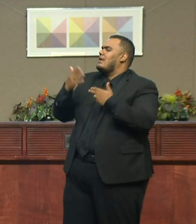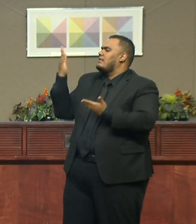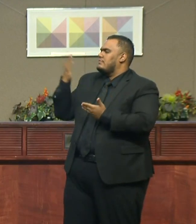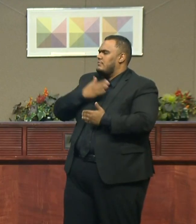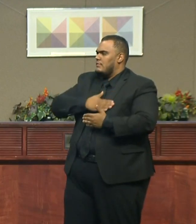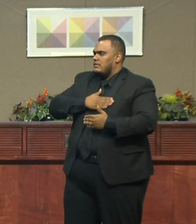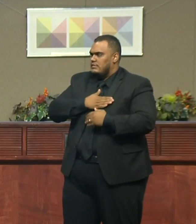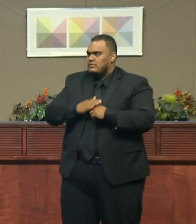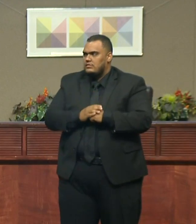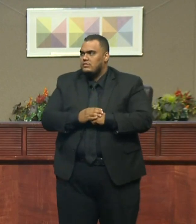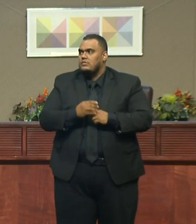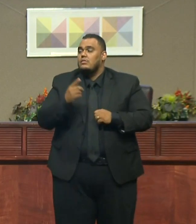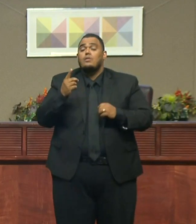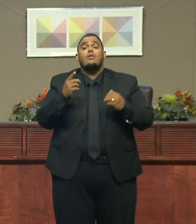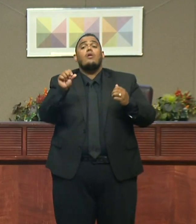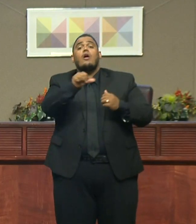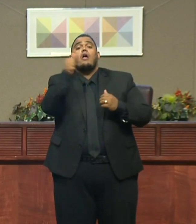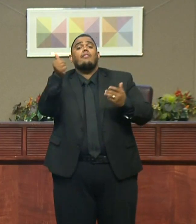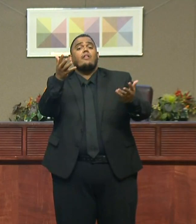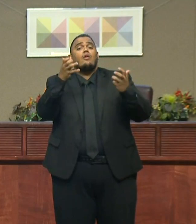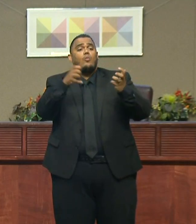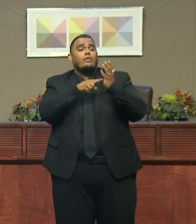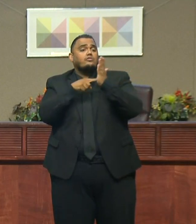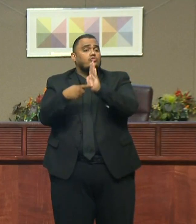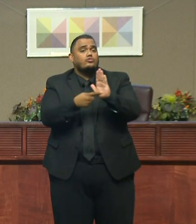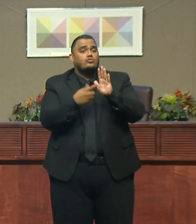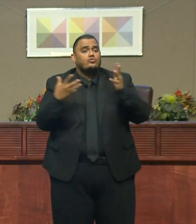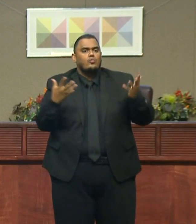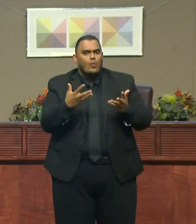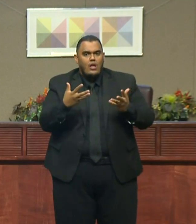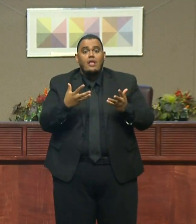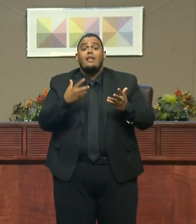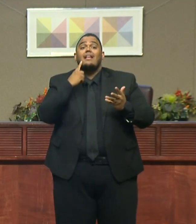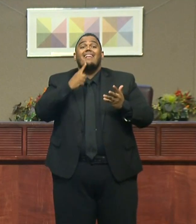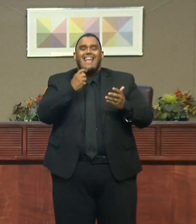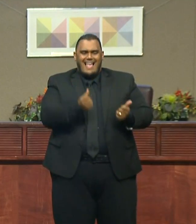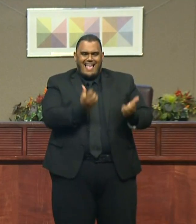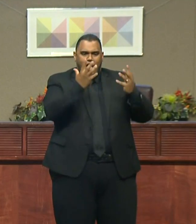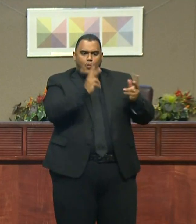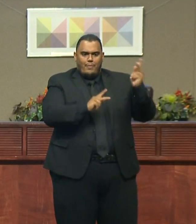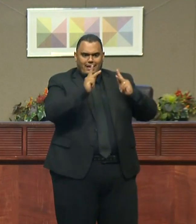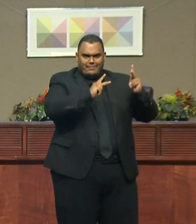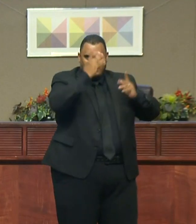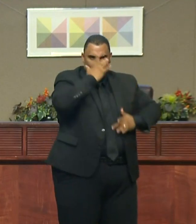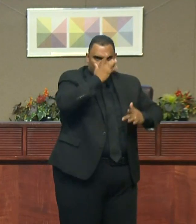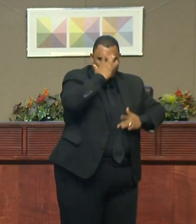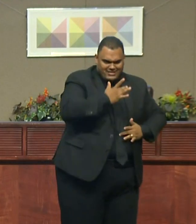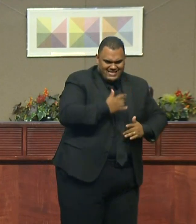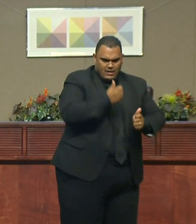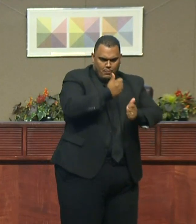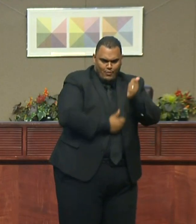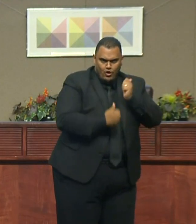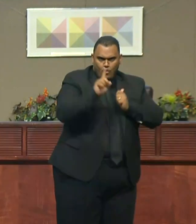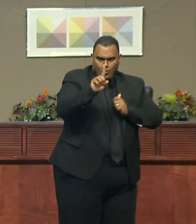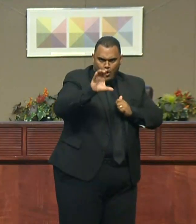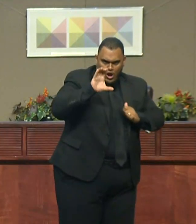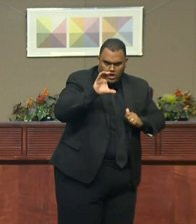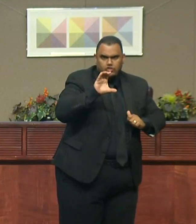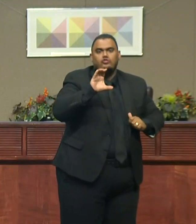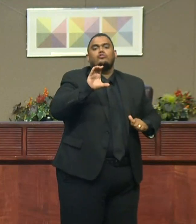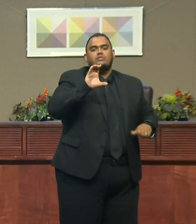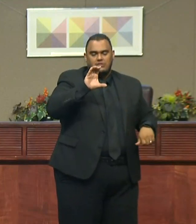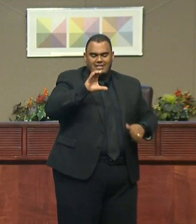you is our incidence rate per 100,000. So our incidence rate, this means how many people